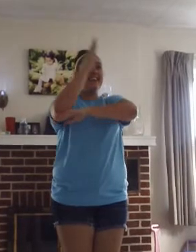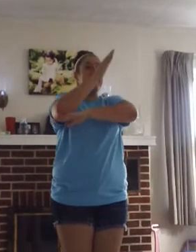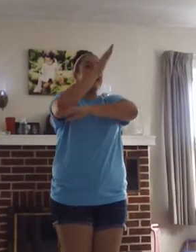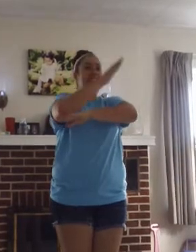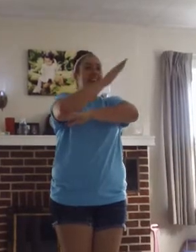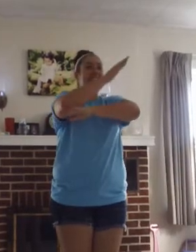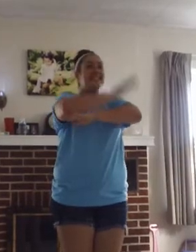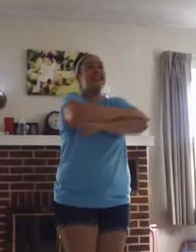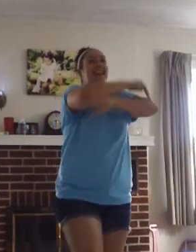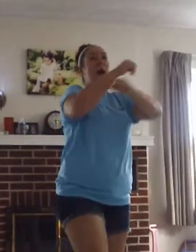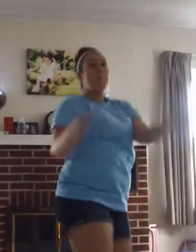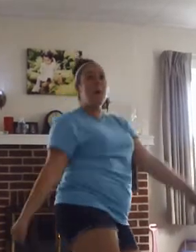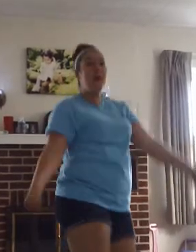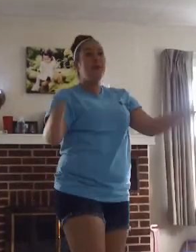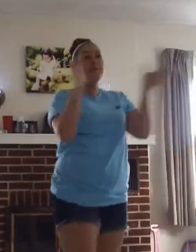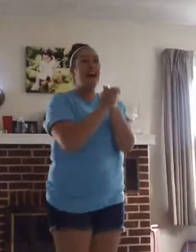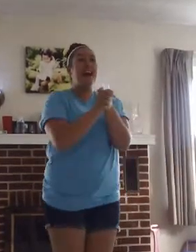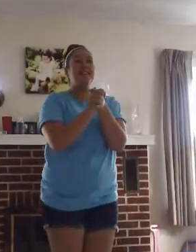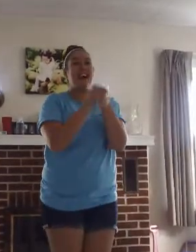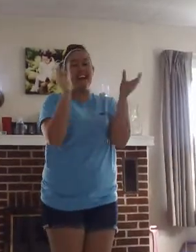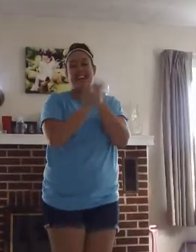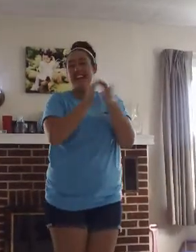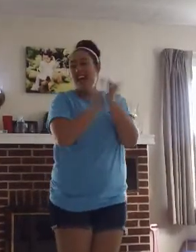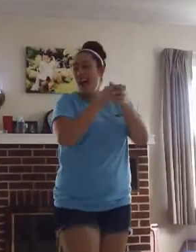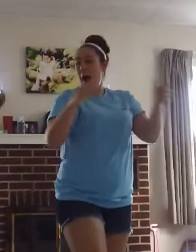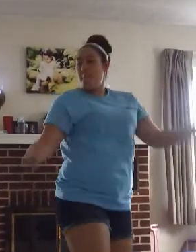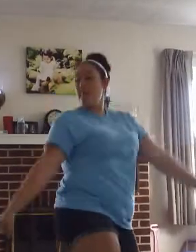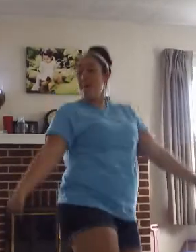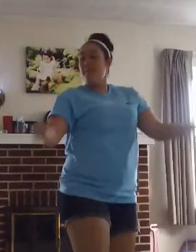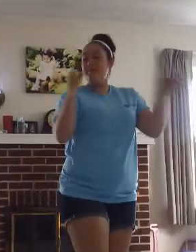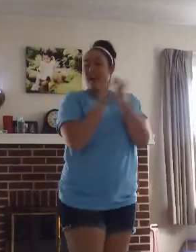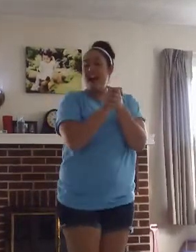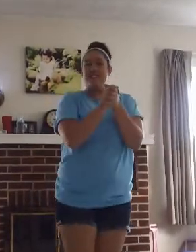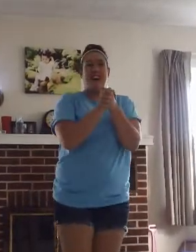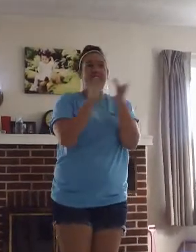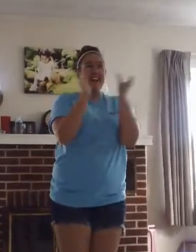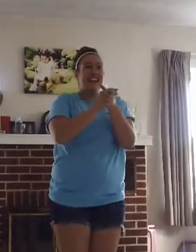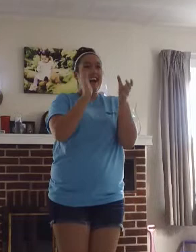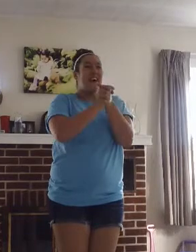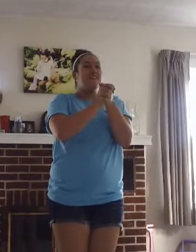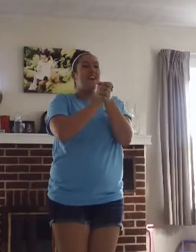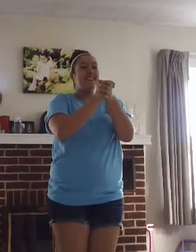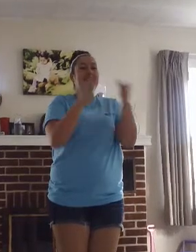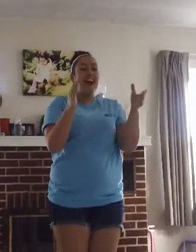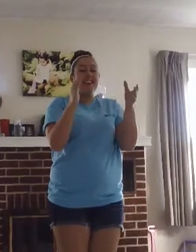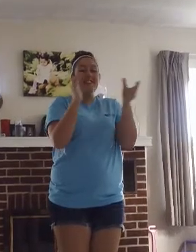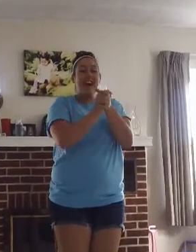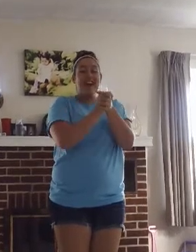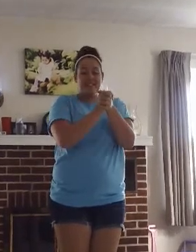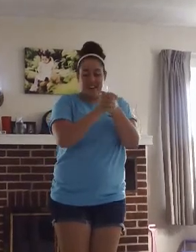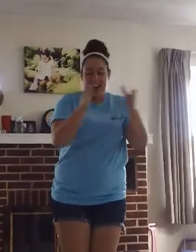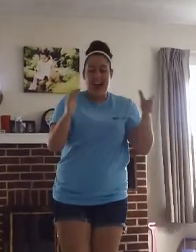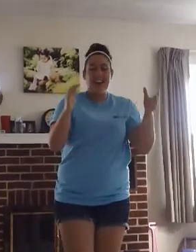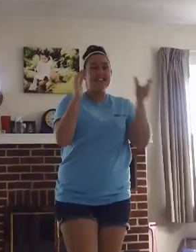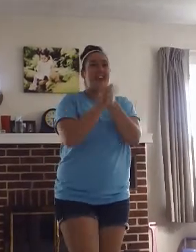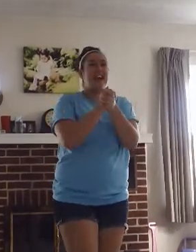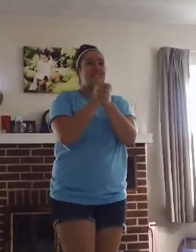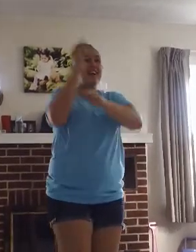tick, tick, tick, boom, dynamite, boom, dynamite. We're dynamite, we're out of sight, we're